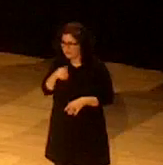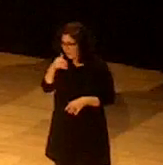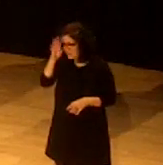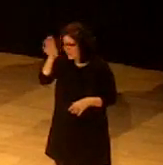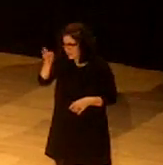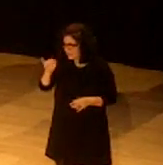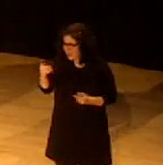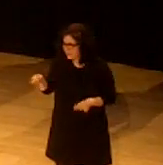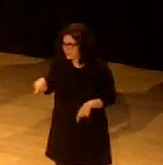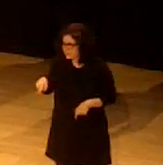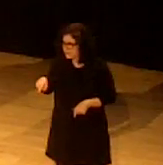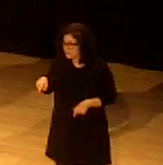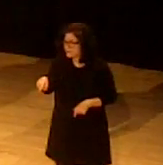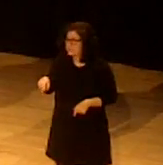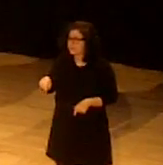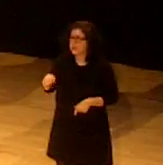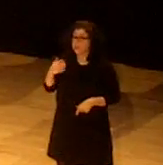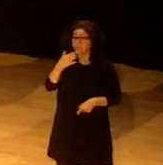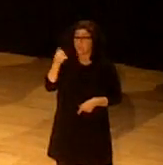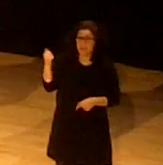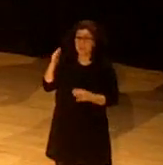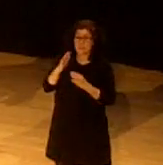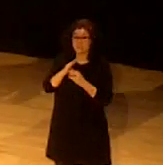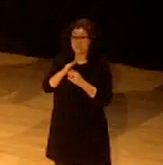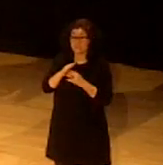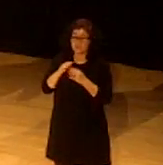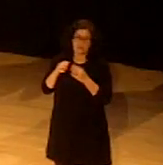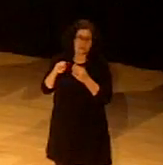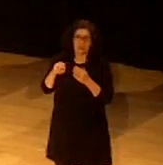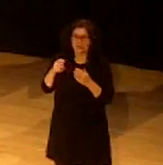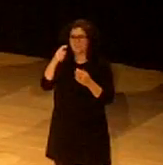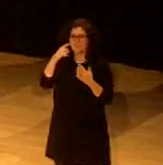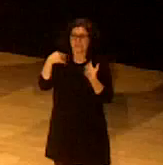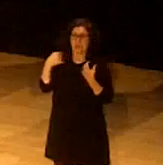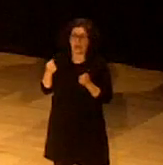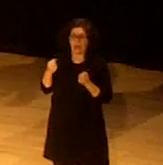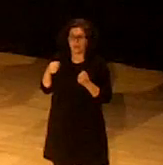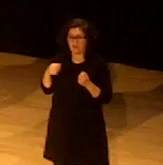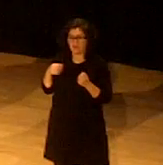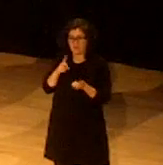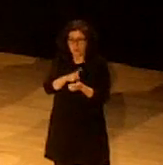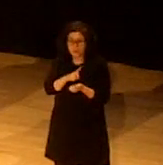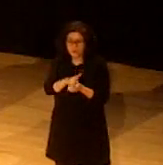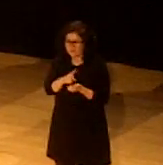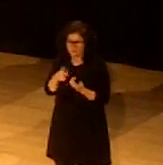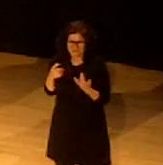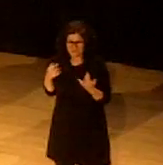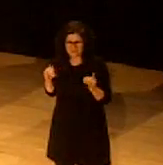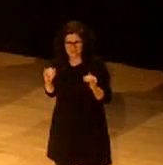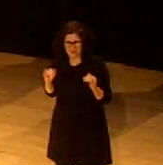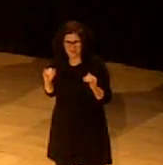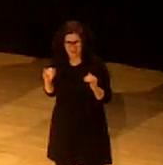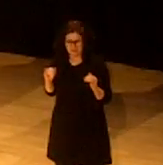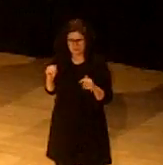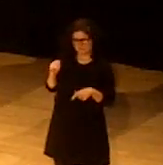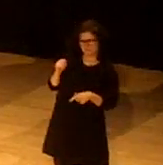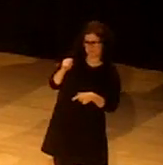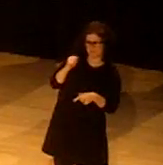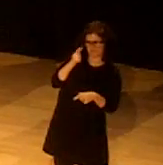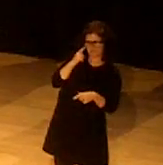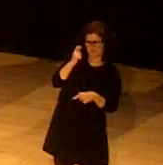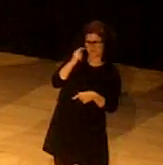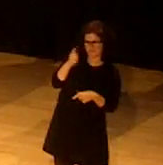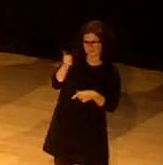That even the best mental health facility, mental health providers have some